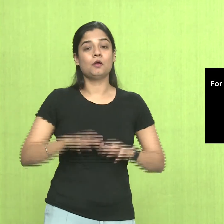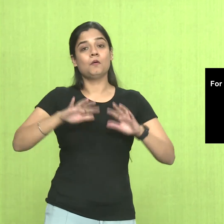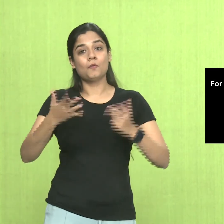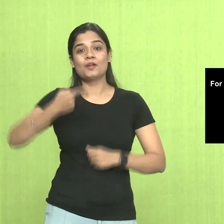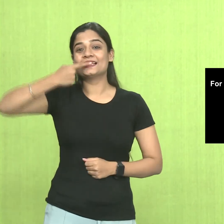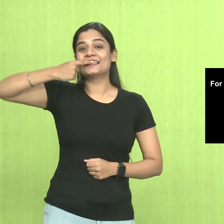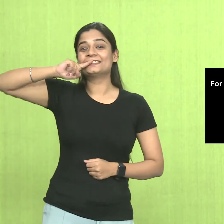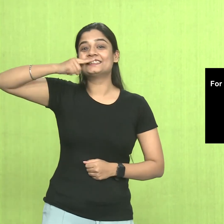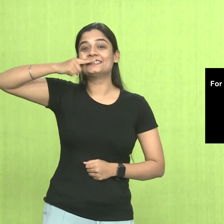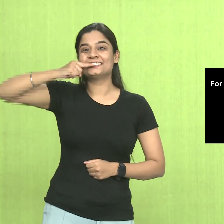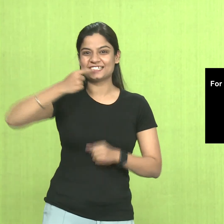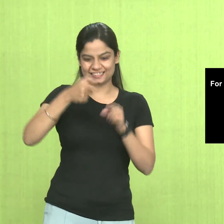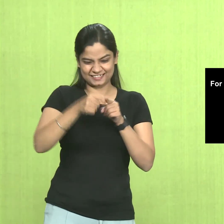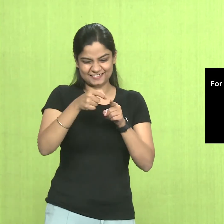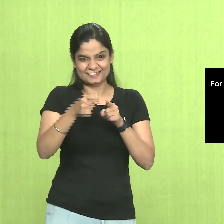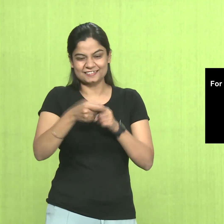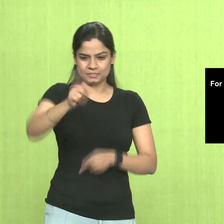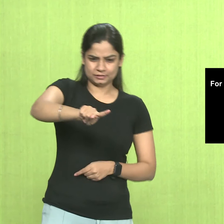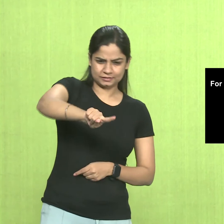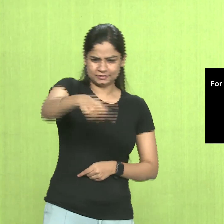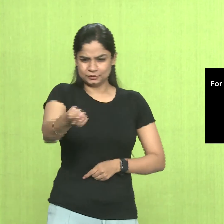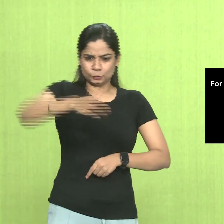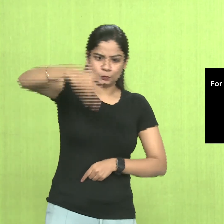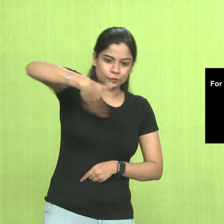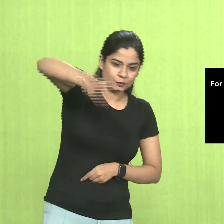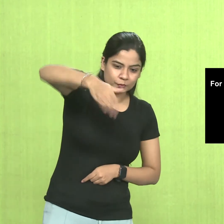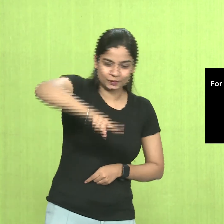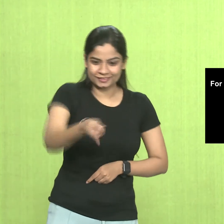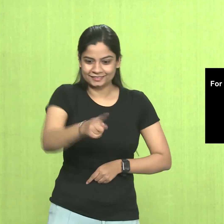eat. Or you can roast corn. Corn is also roasted